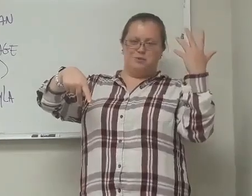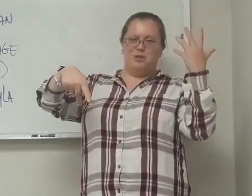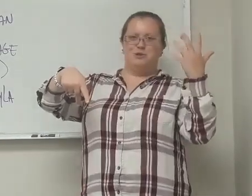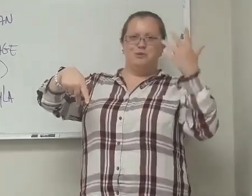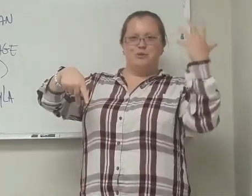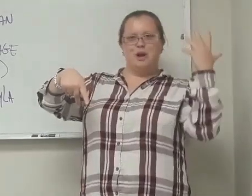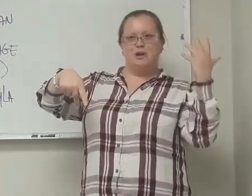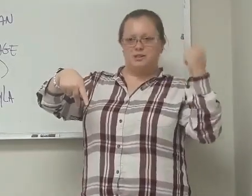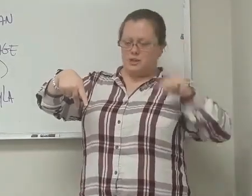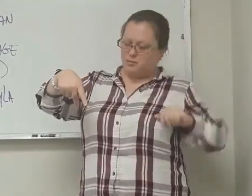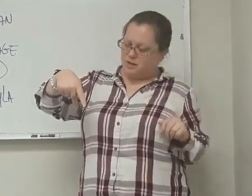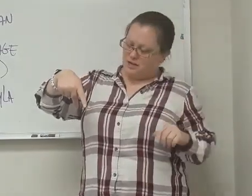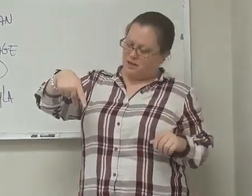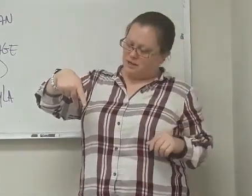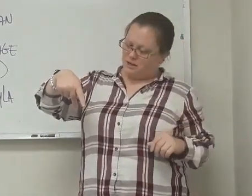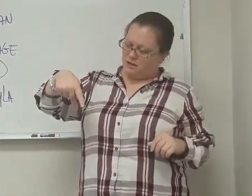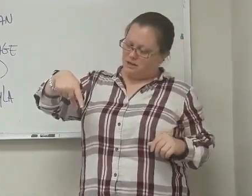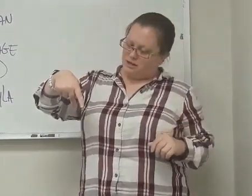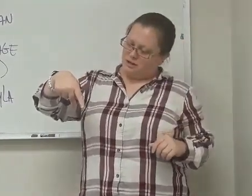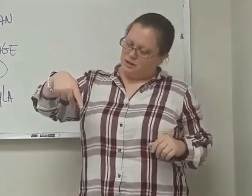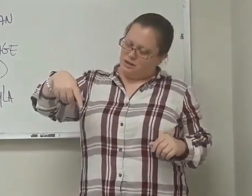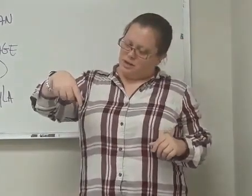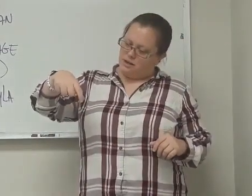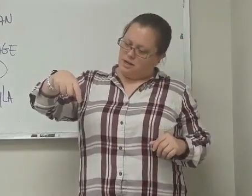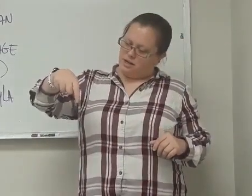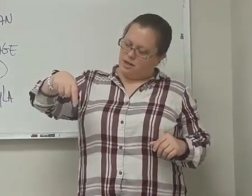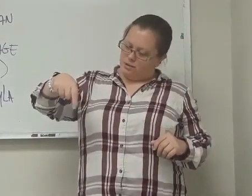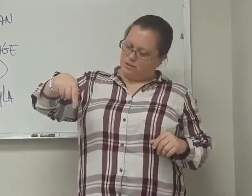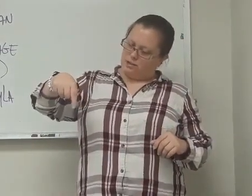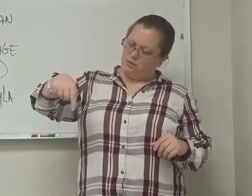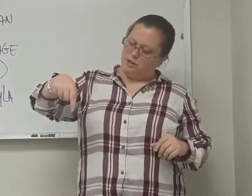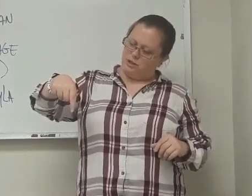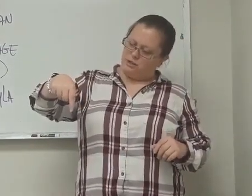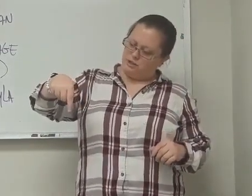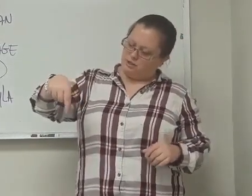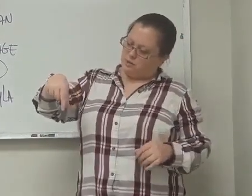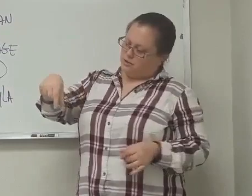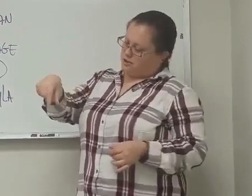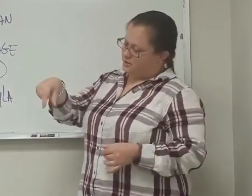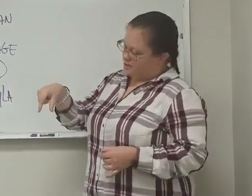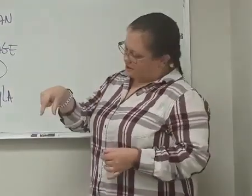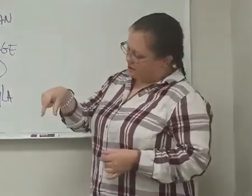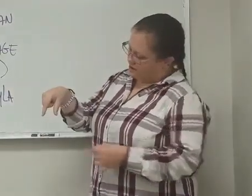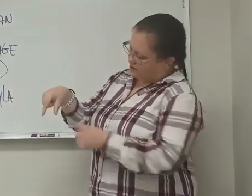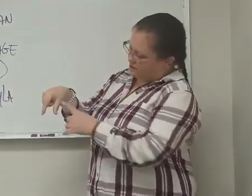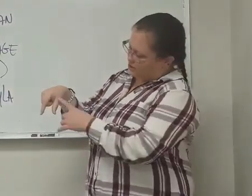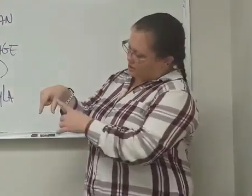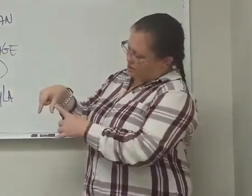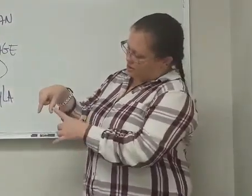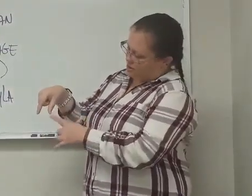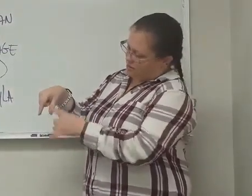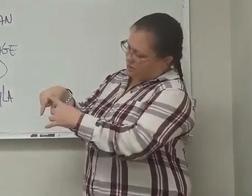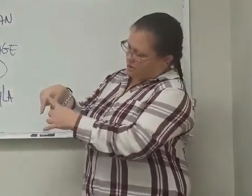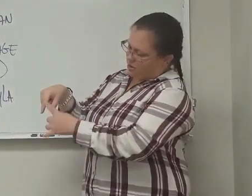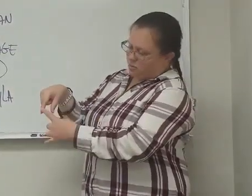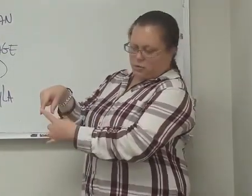you to remember how to say P. And then Q is going to be like this. I'm going to tilt it again. It's going to be your thumb and your